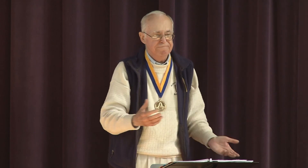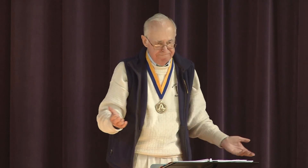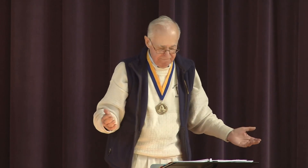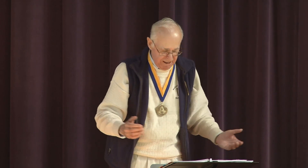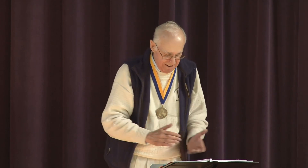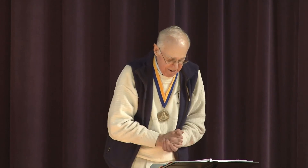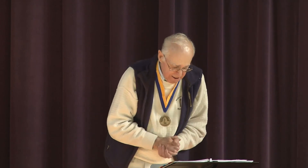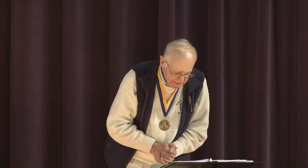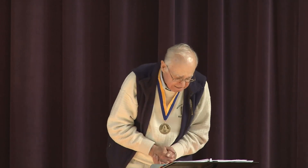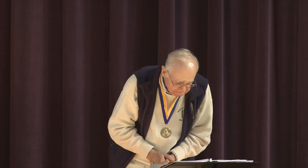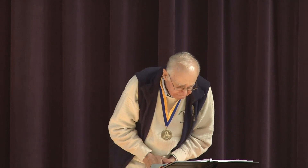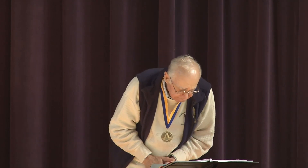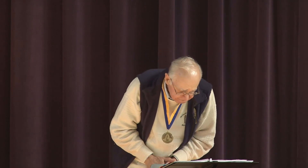Street.